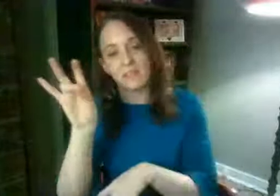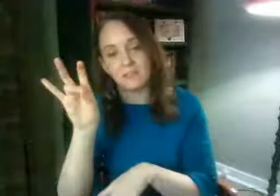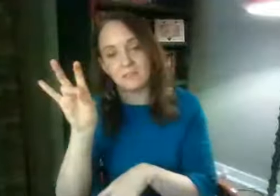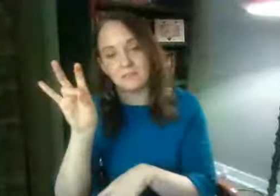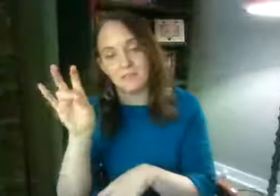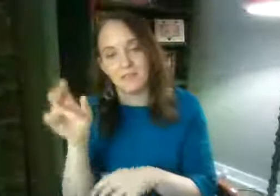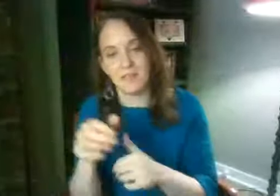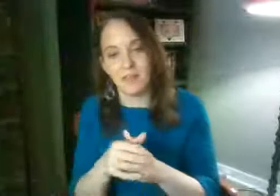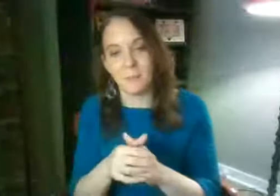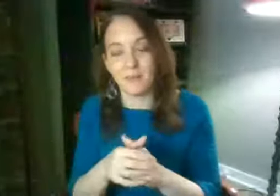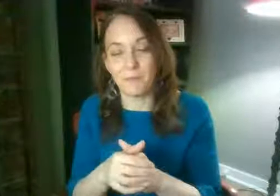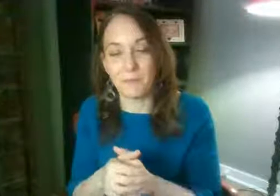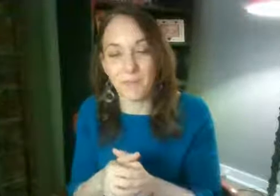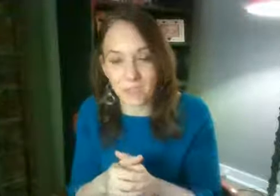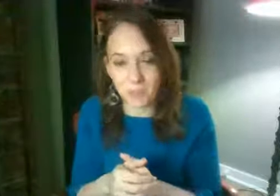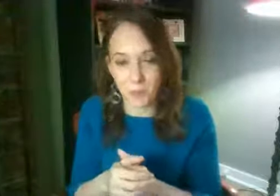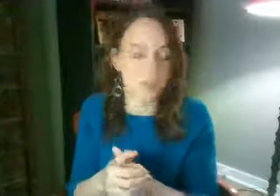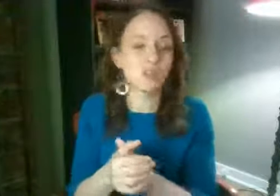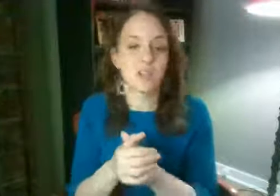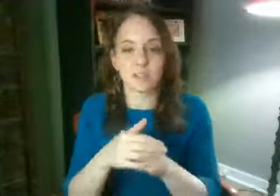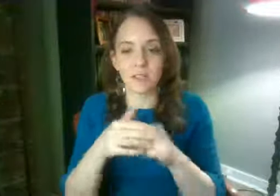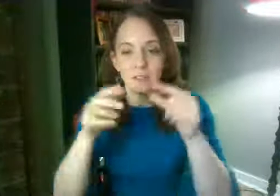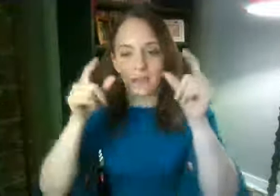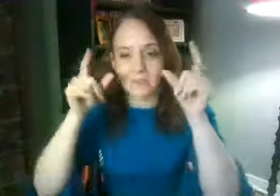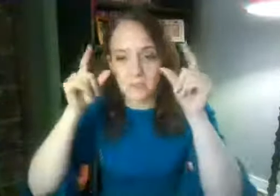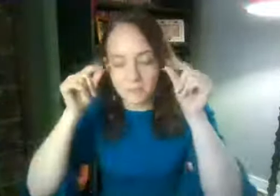7. But if my facial expression changes like this,